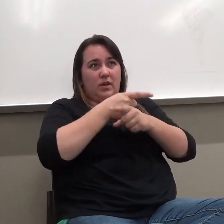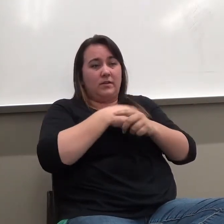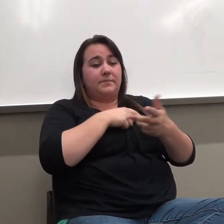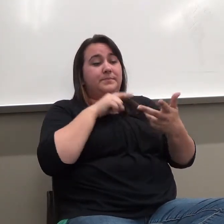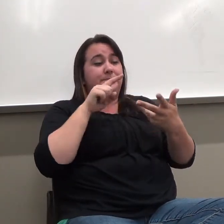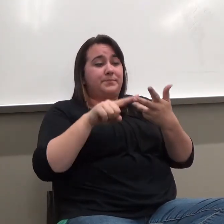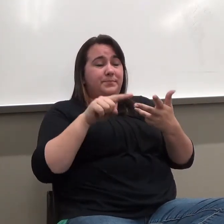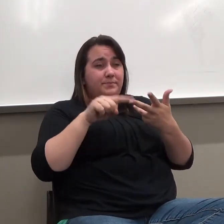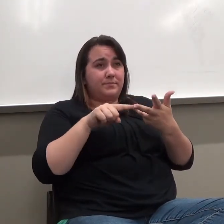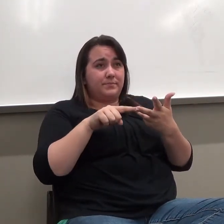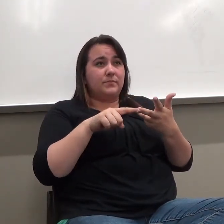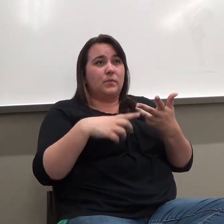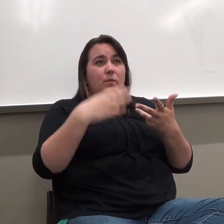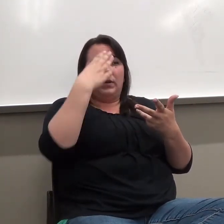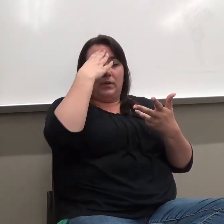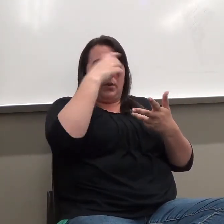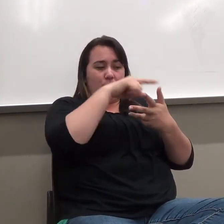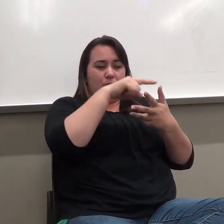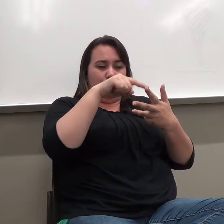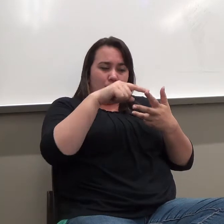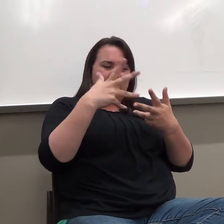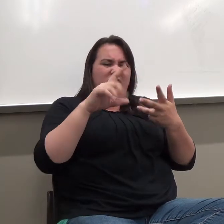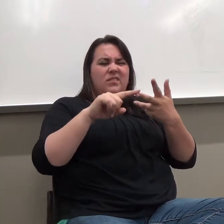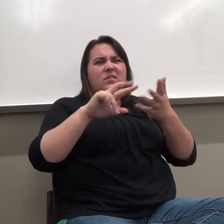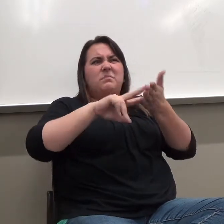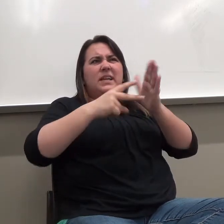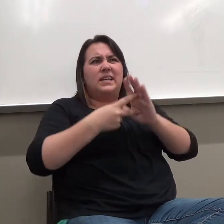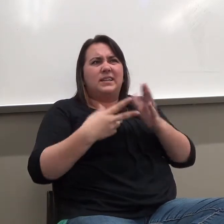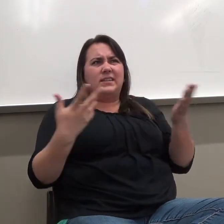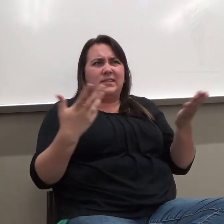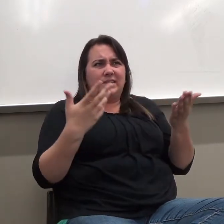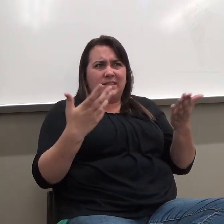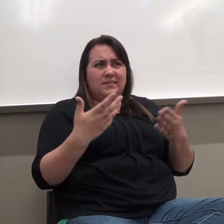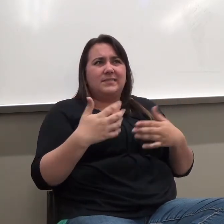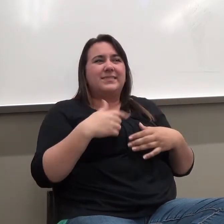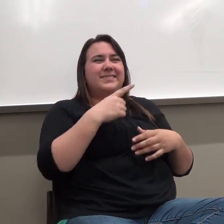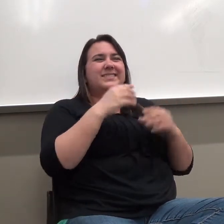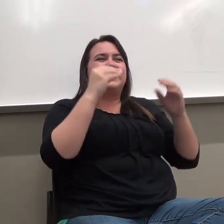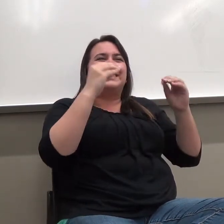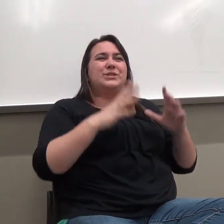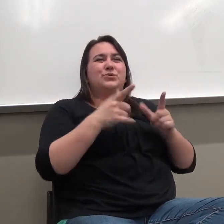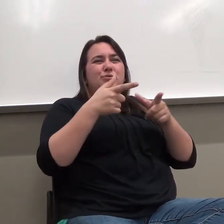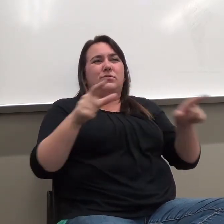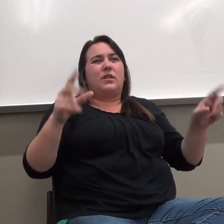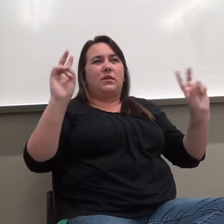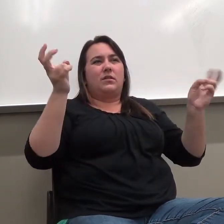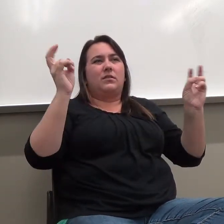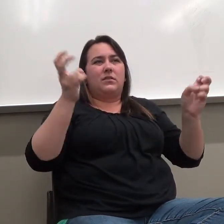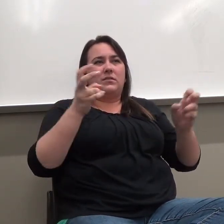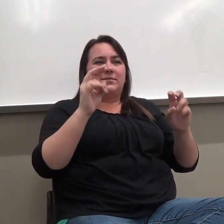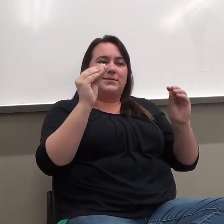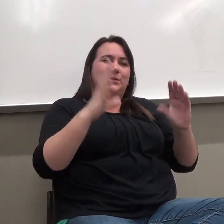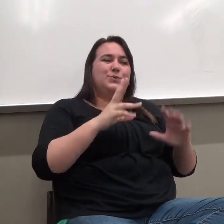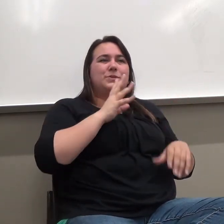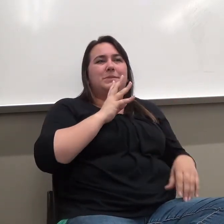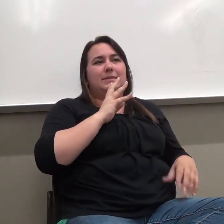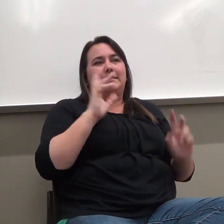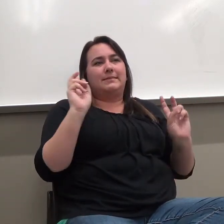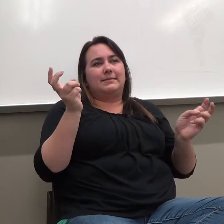things are easy, we know these. But what does this mean? This is teacher speak, right? You're thinking, well, fine,